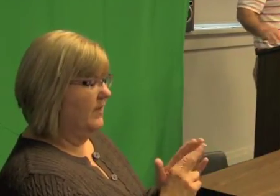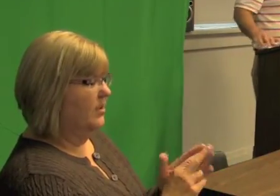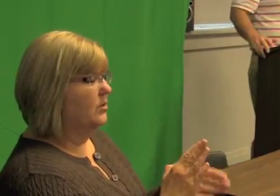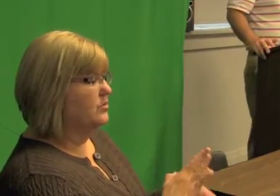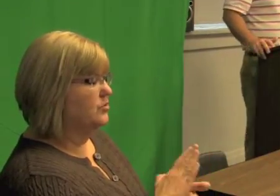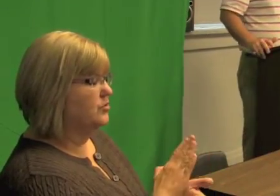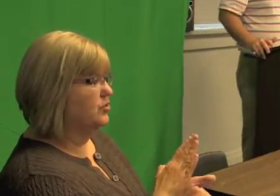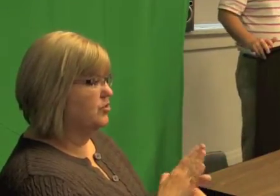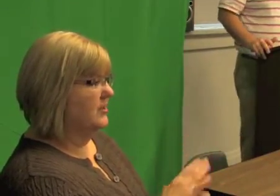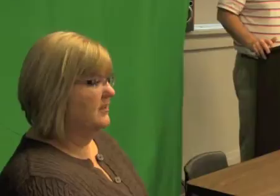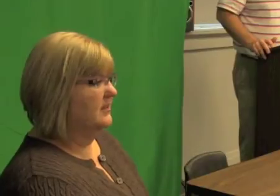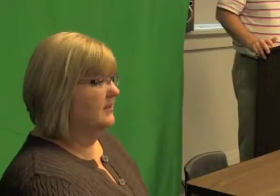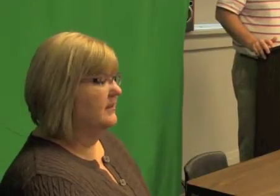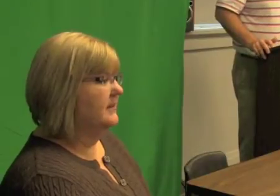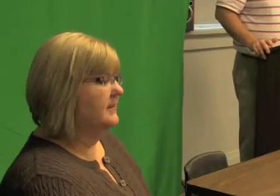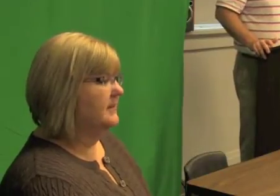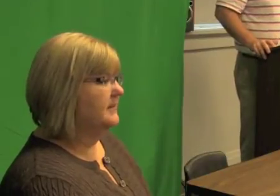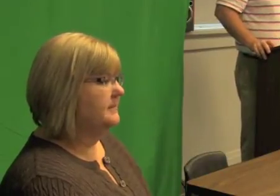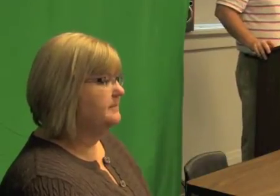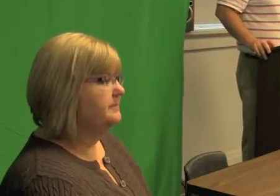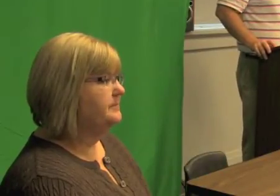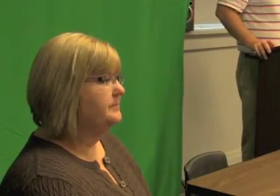so.